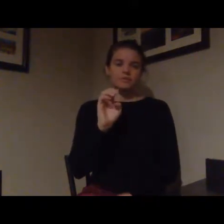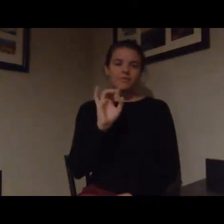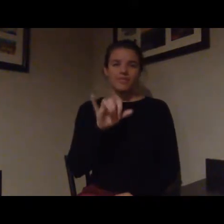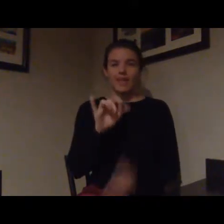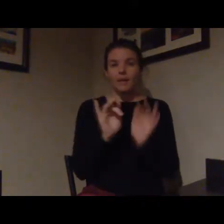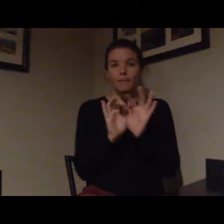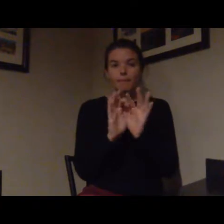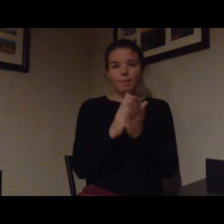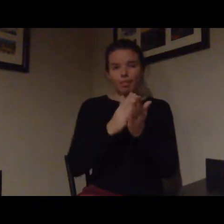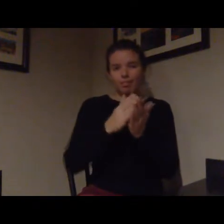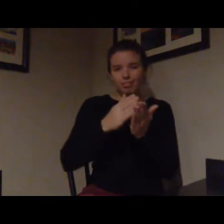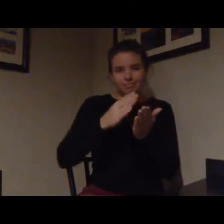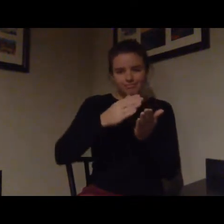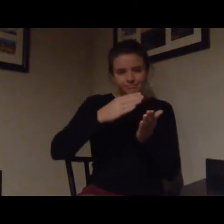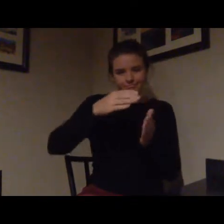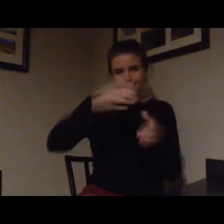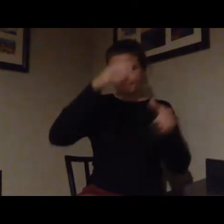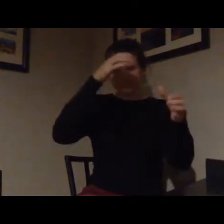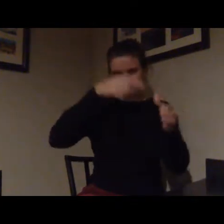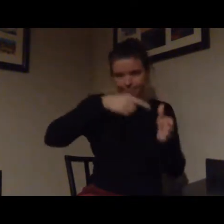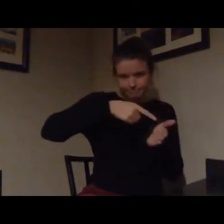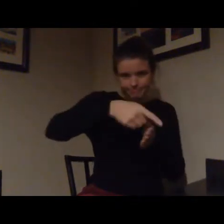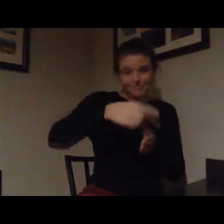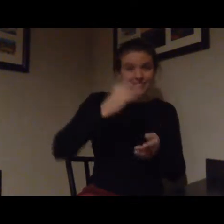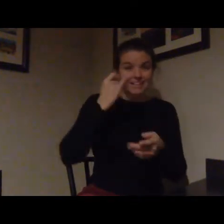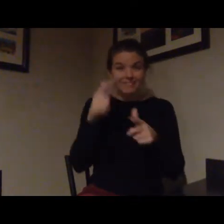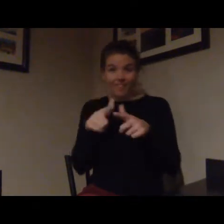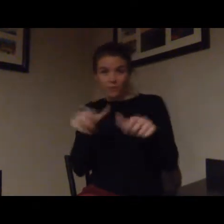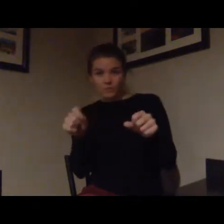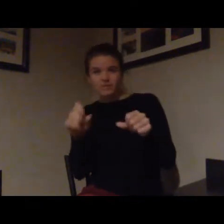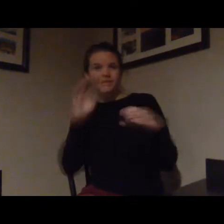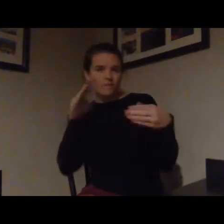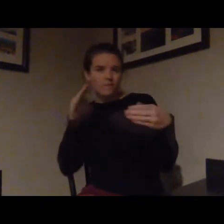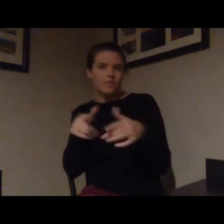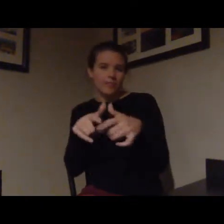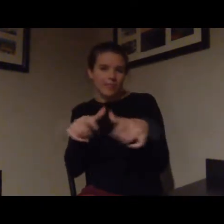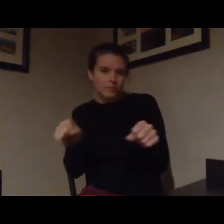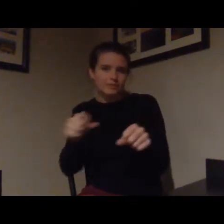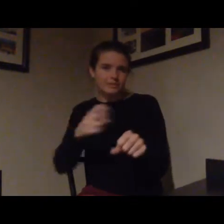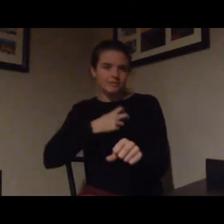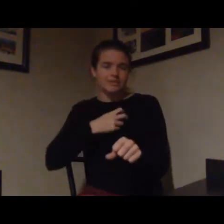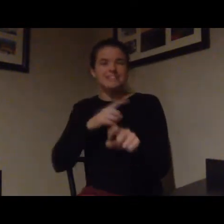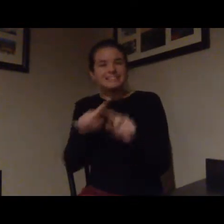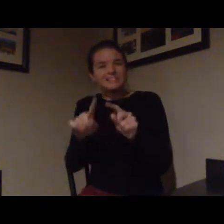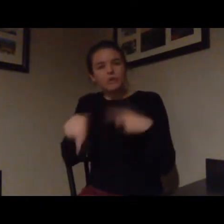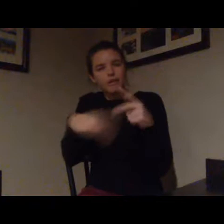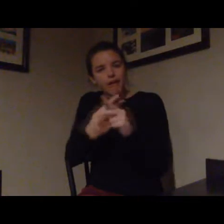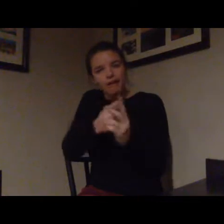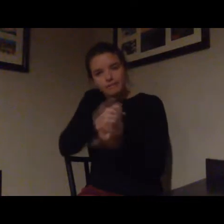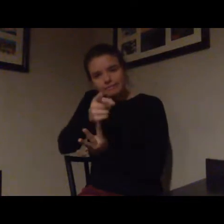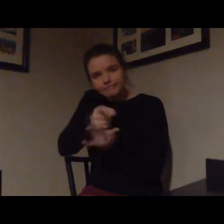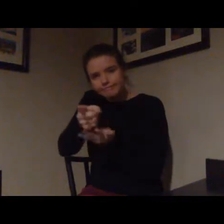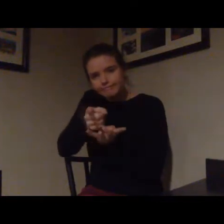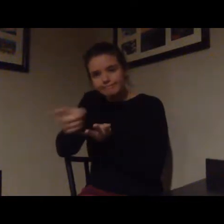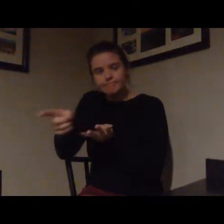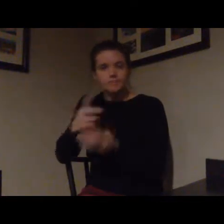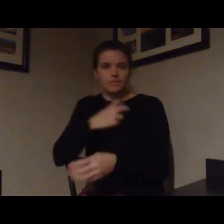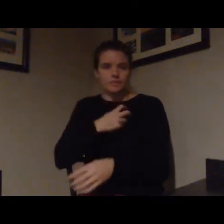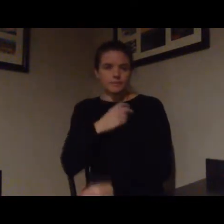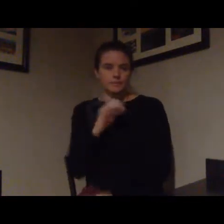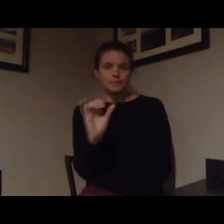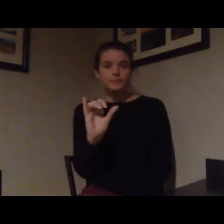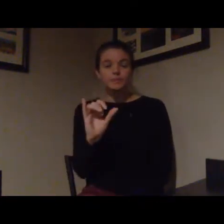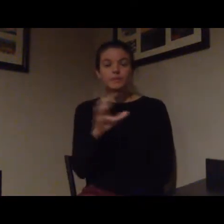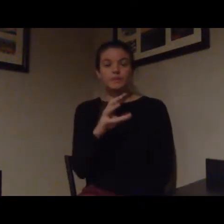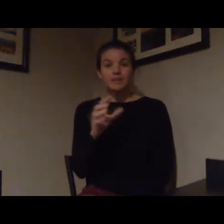biblical field. And if it's linguistic, then it would be focused on linguistics. So there's other types of consultants as well. And